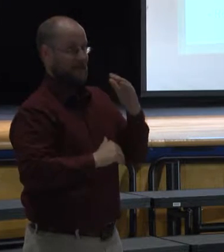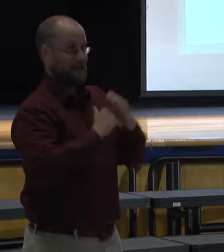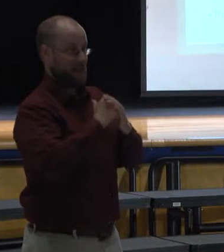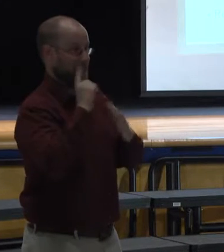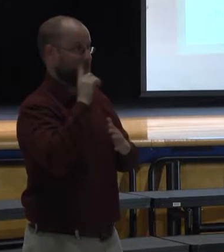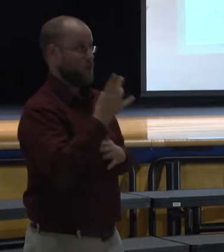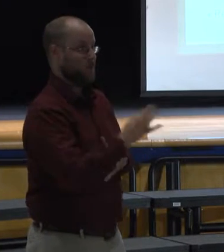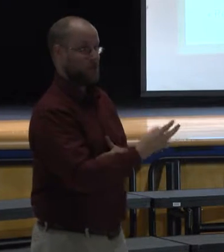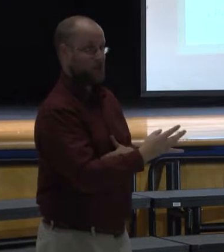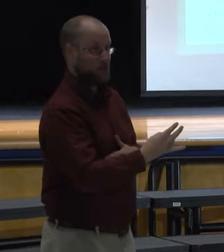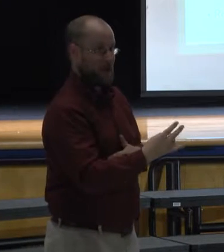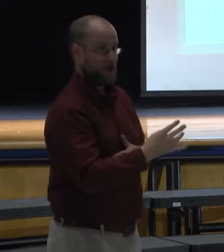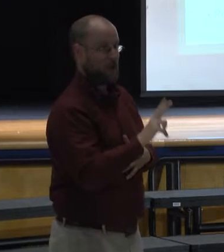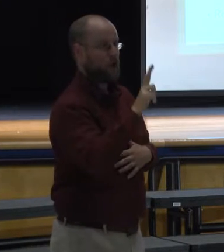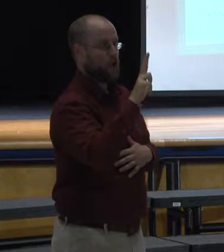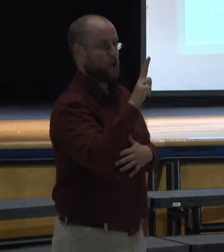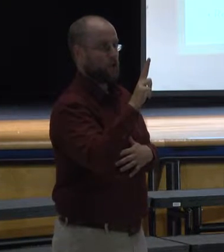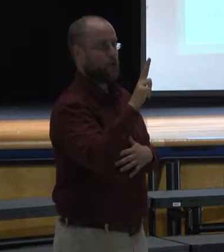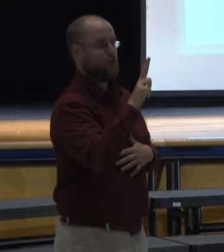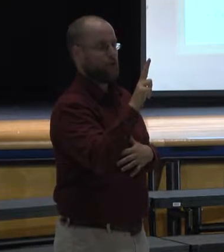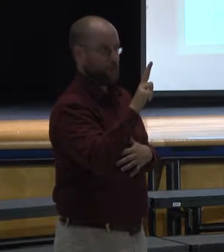with need-based is $3,500.